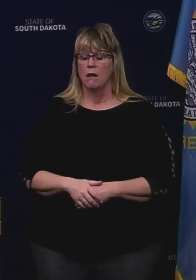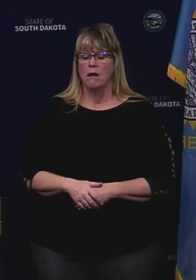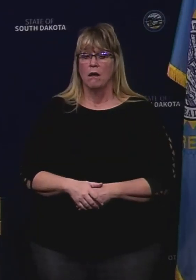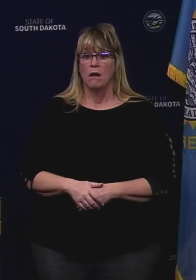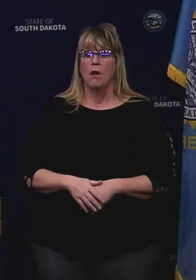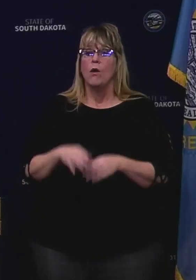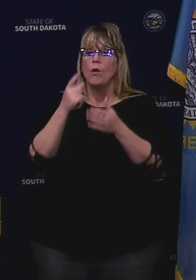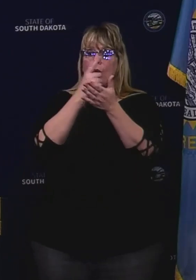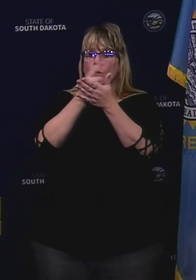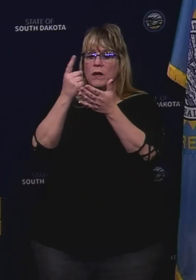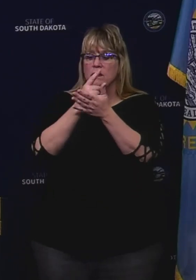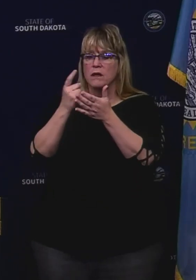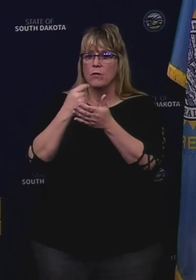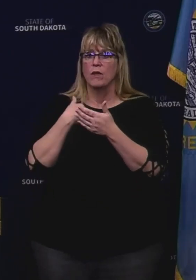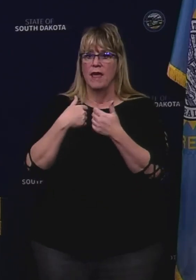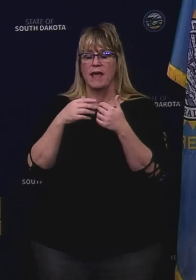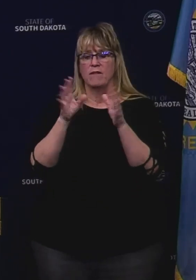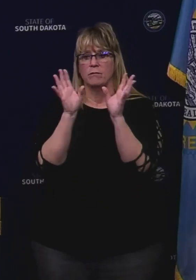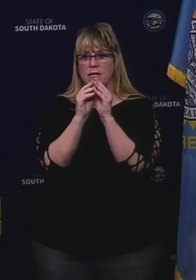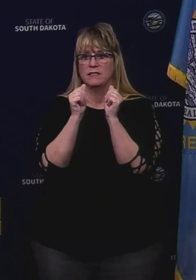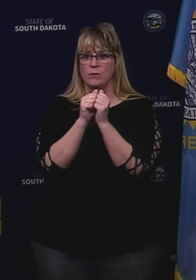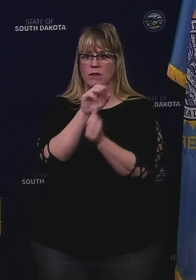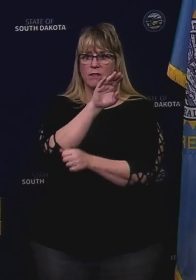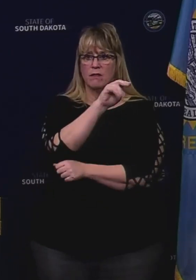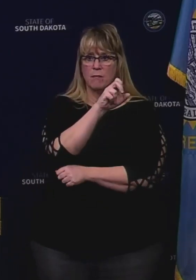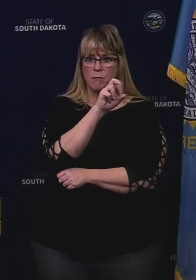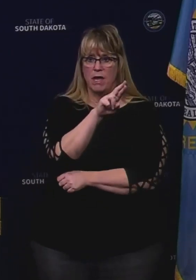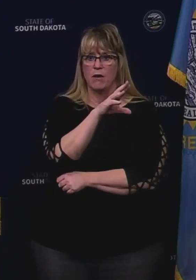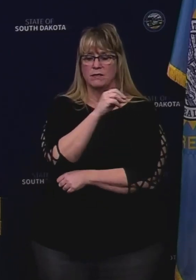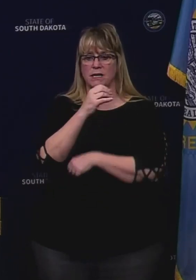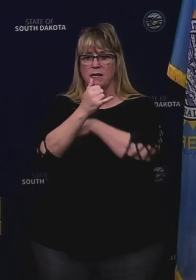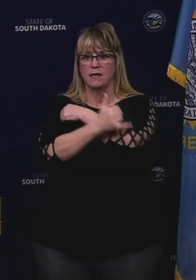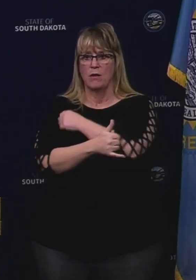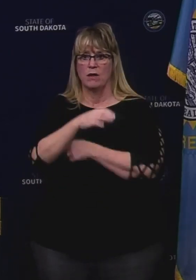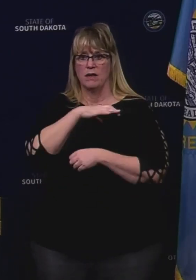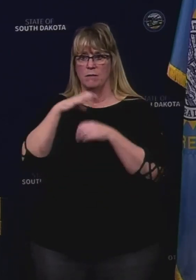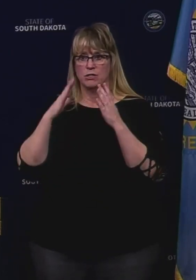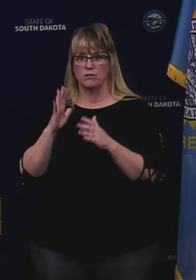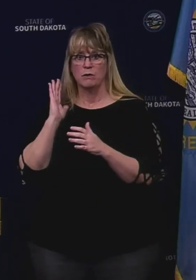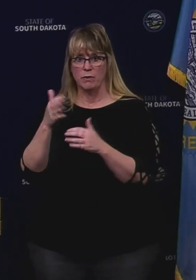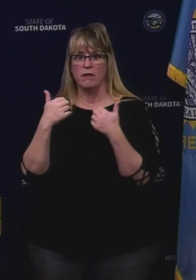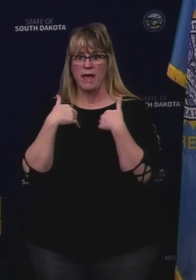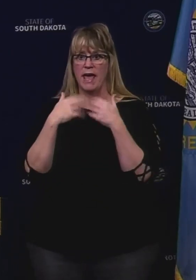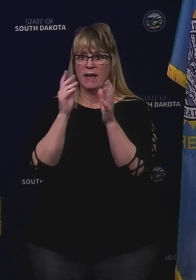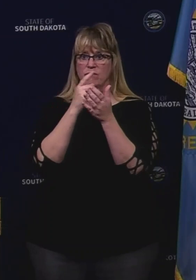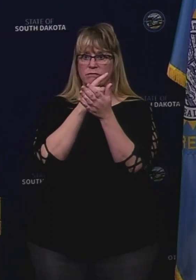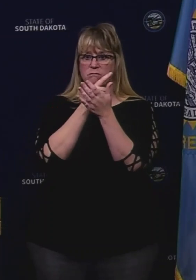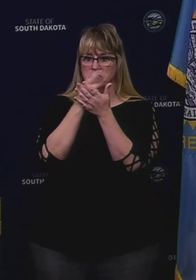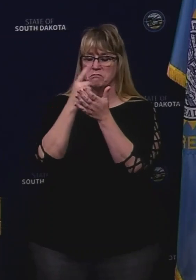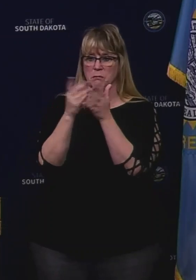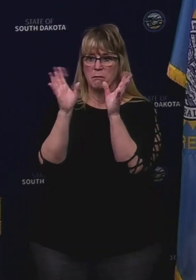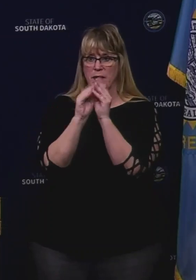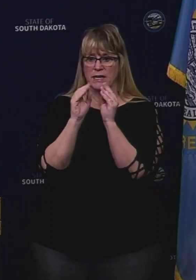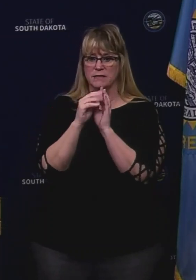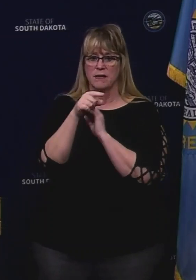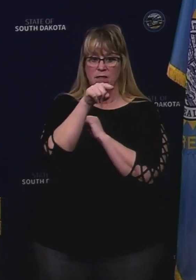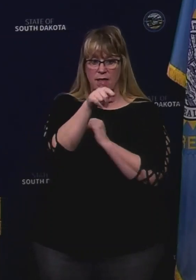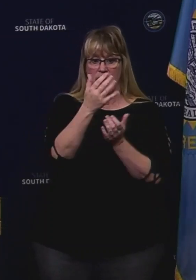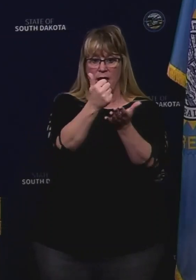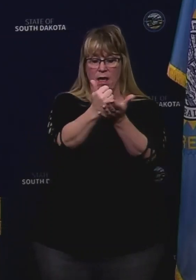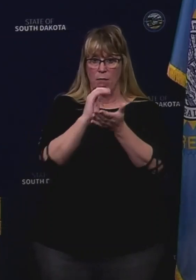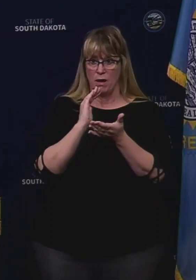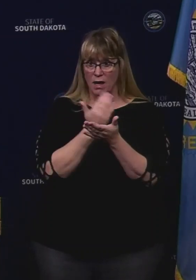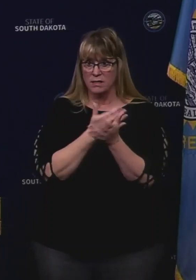to weekly hold calls with mayors and county commissioners because they're extremely helpful to us